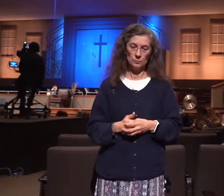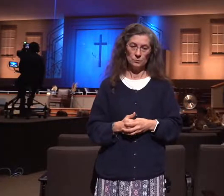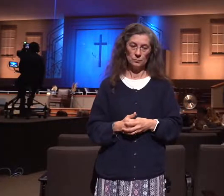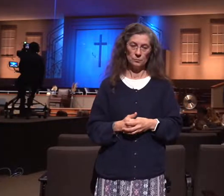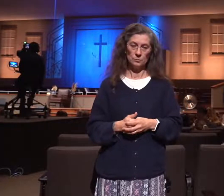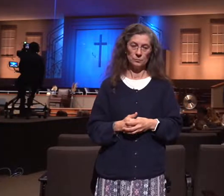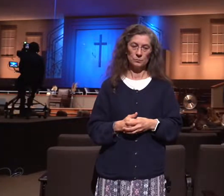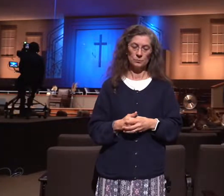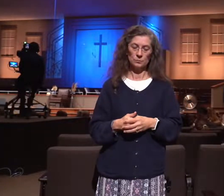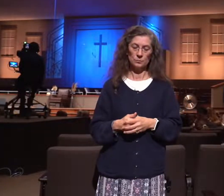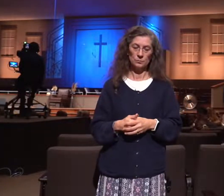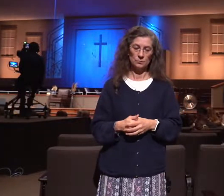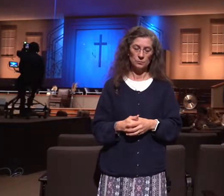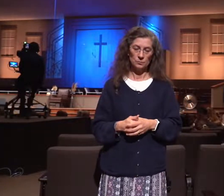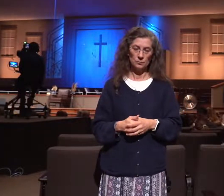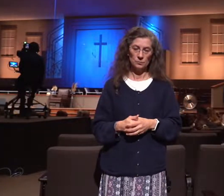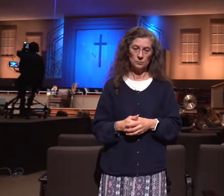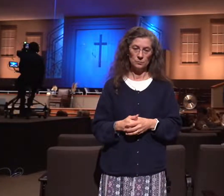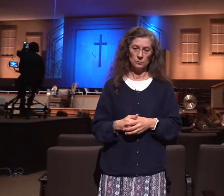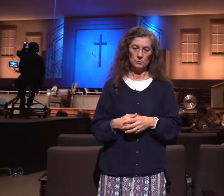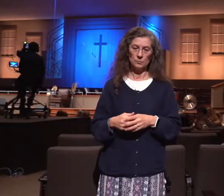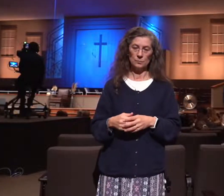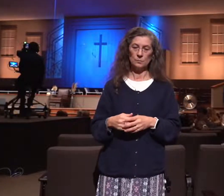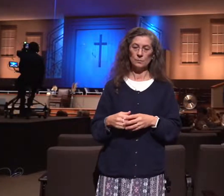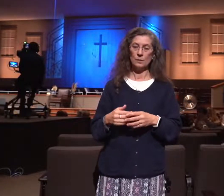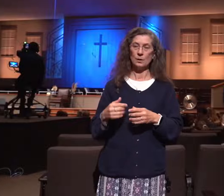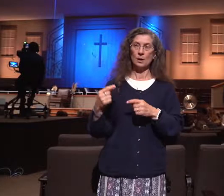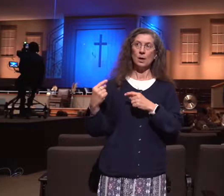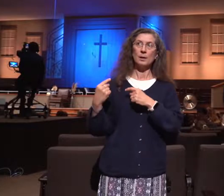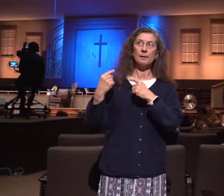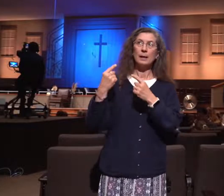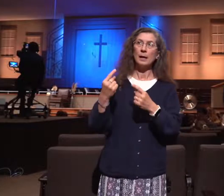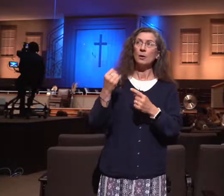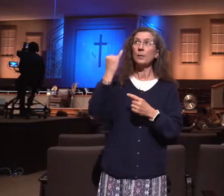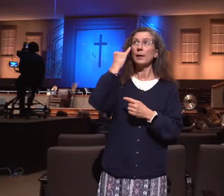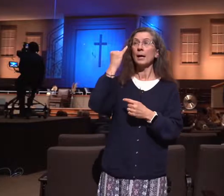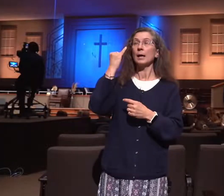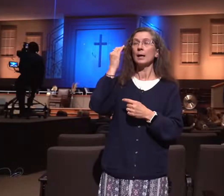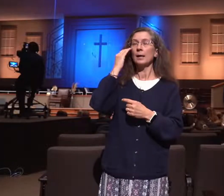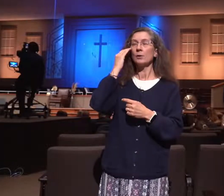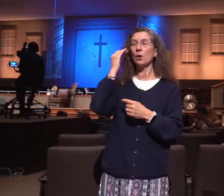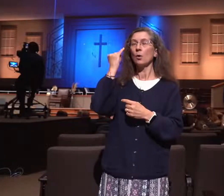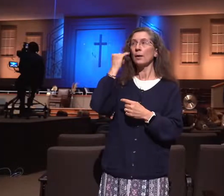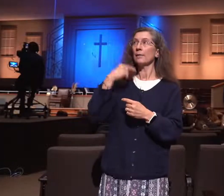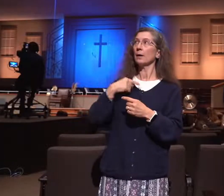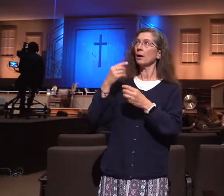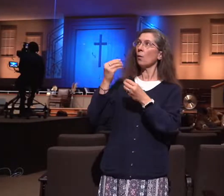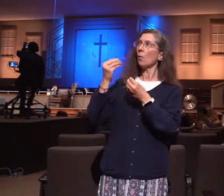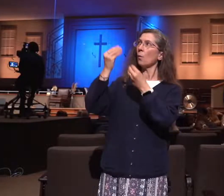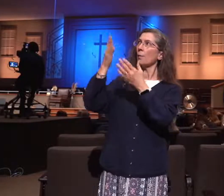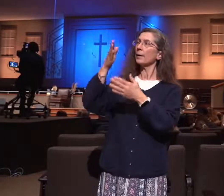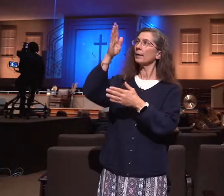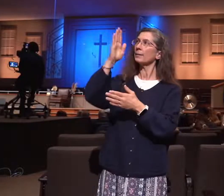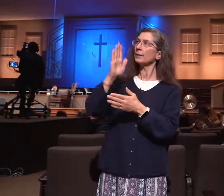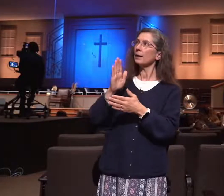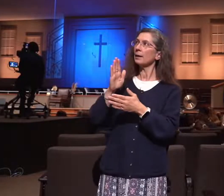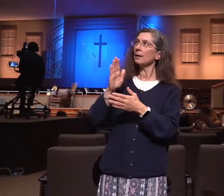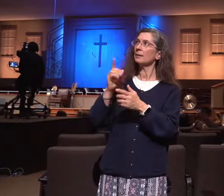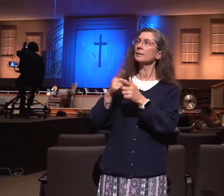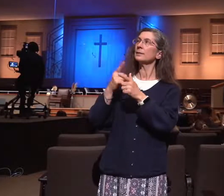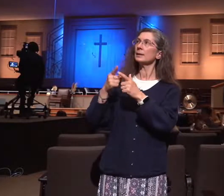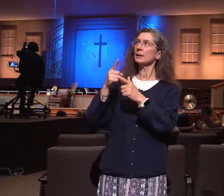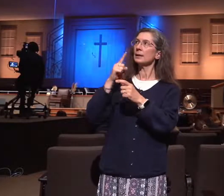years, that if I do what God told me to do, that God would do what he told me he would